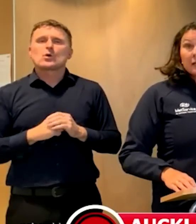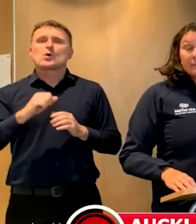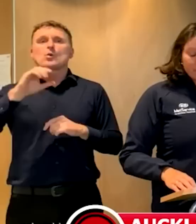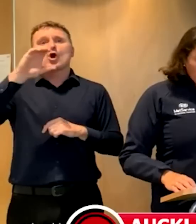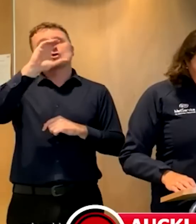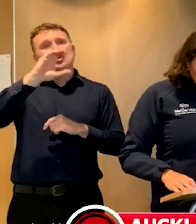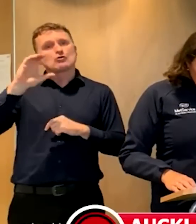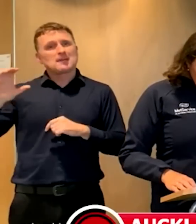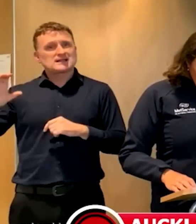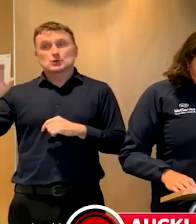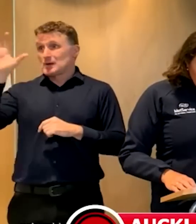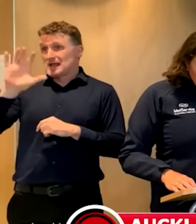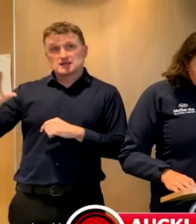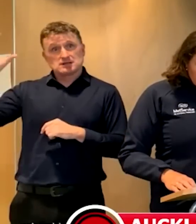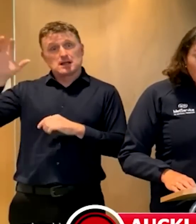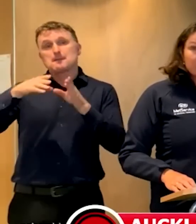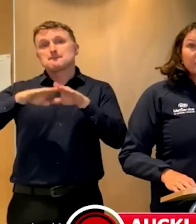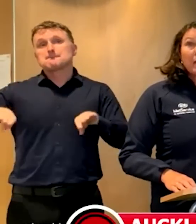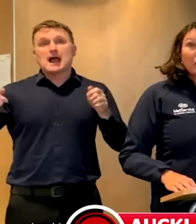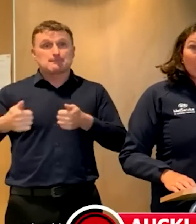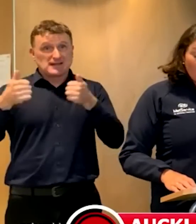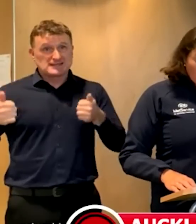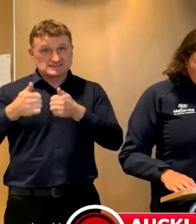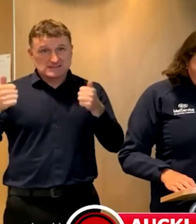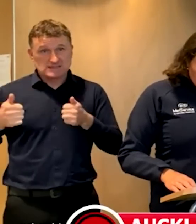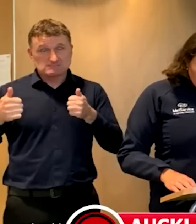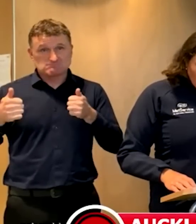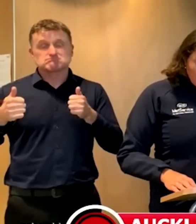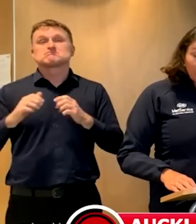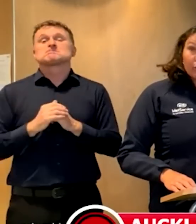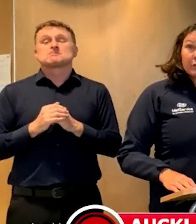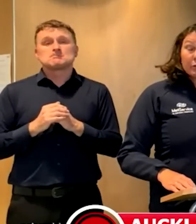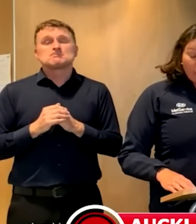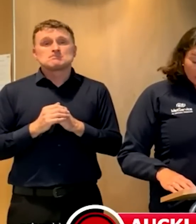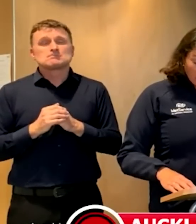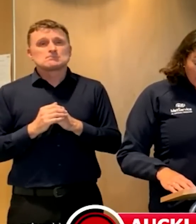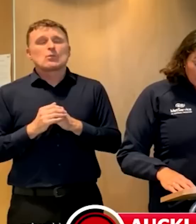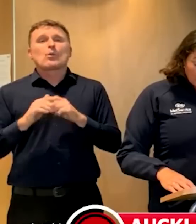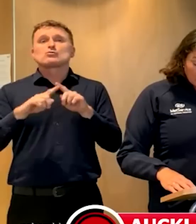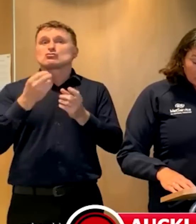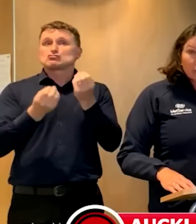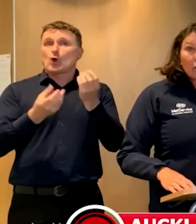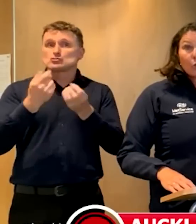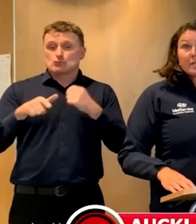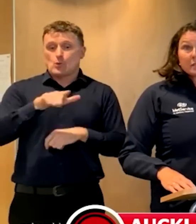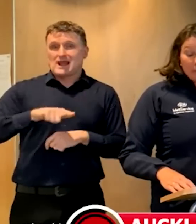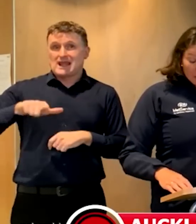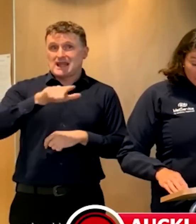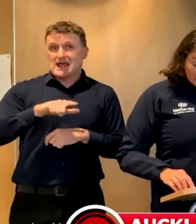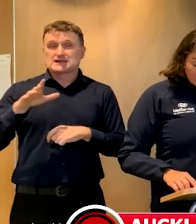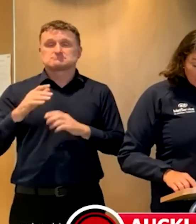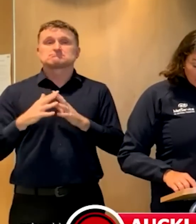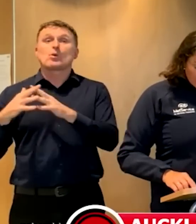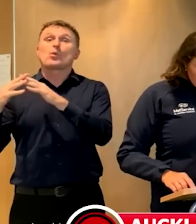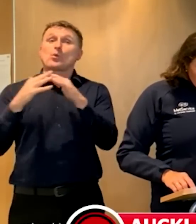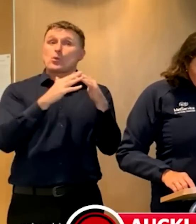Coromandel Peninsula and Bay of Plenty west of about Kawerau, including the Rotorua Lakes District, the Western